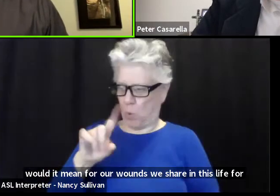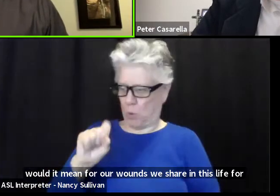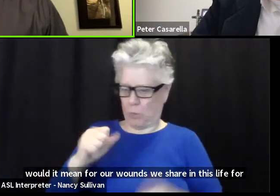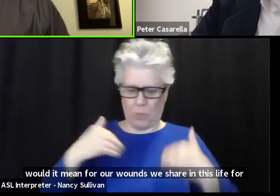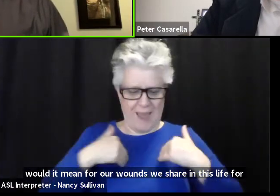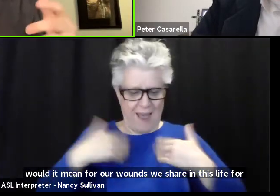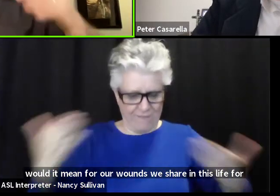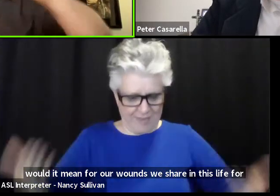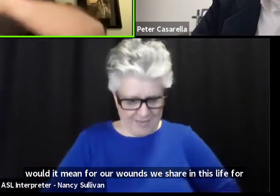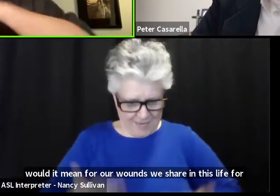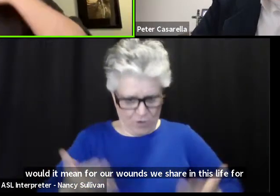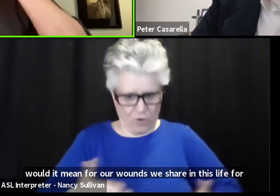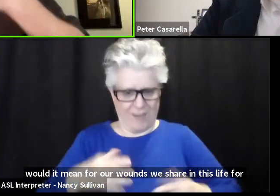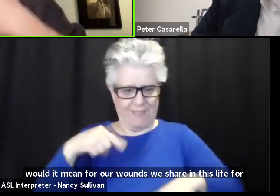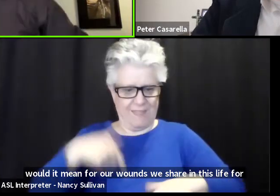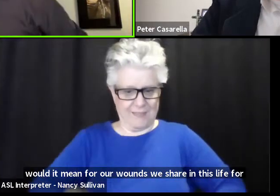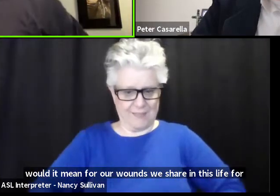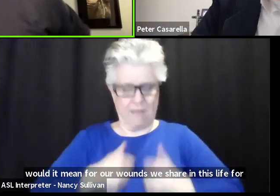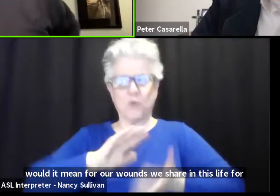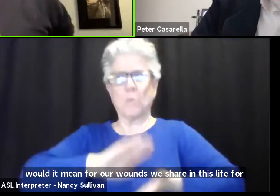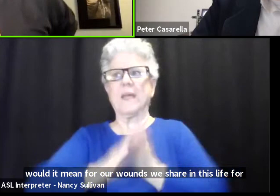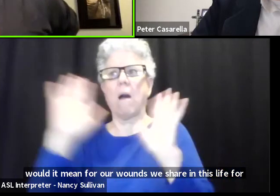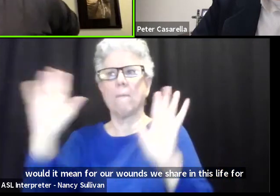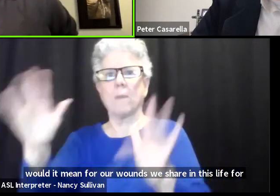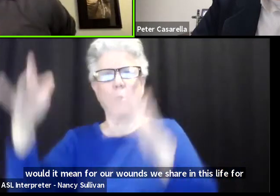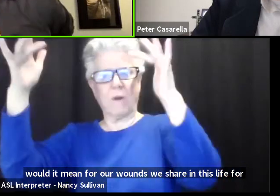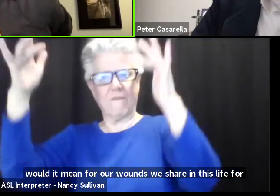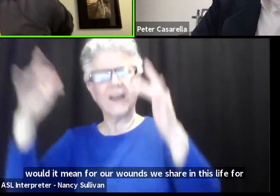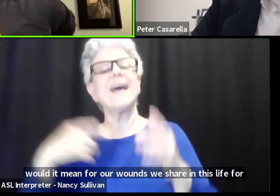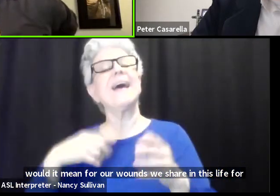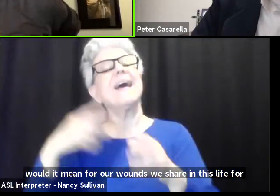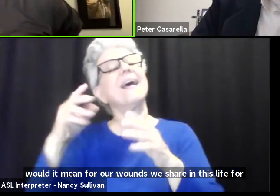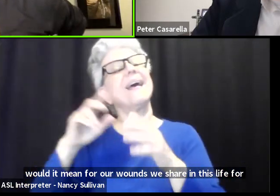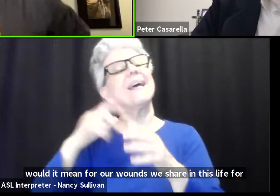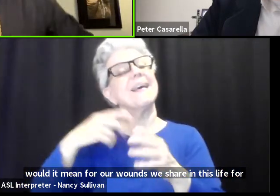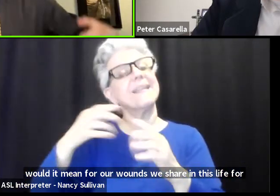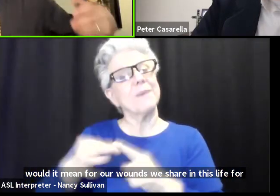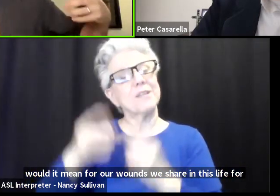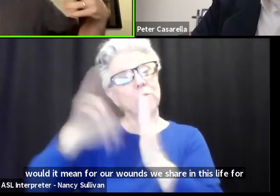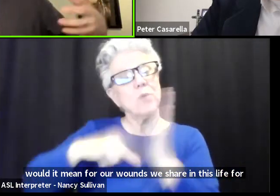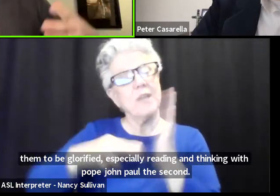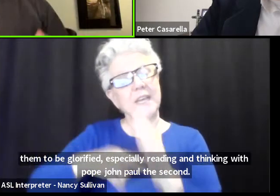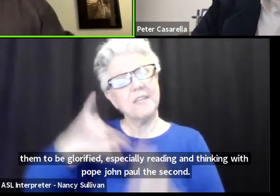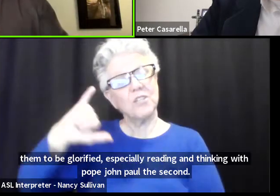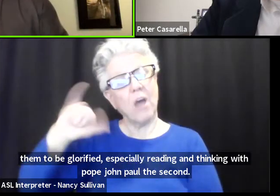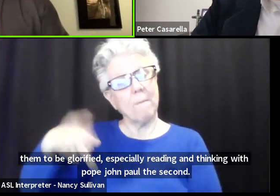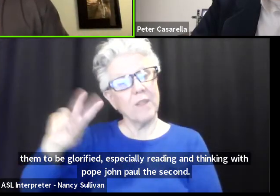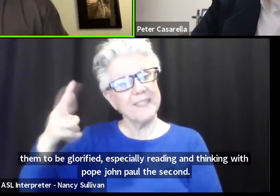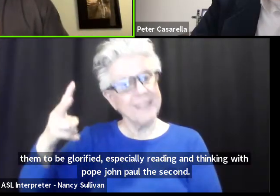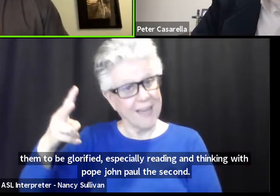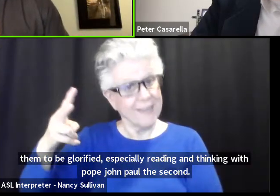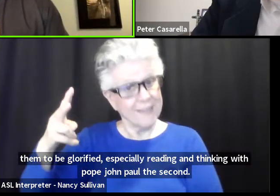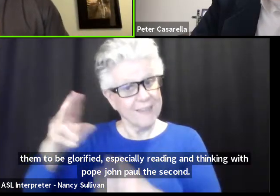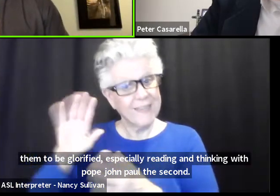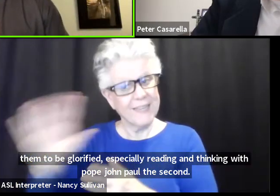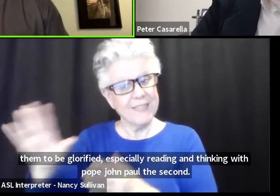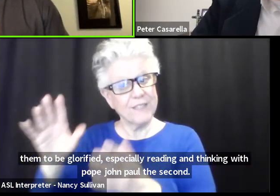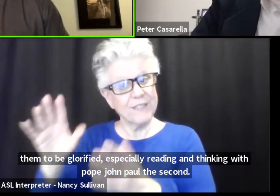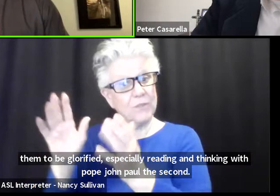them to be glorified, especially reading and thinking with Pope John Paul II, if one's